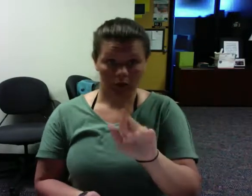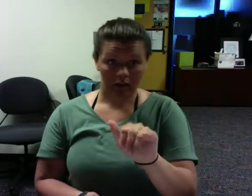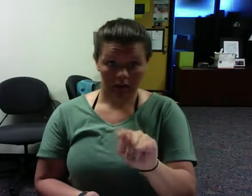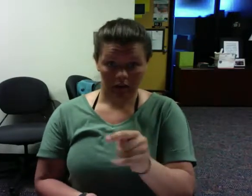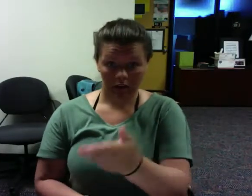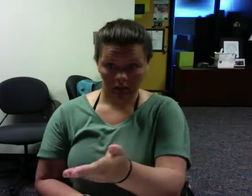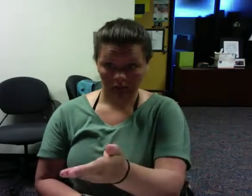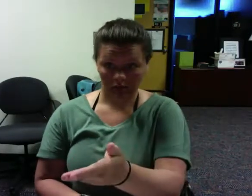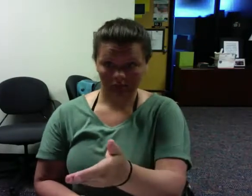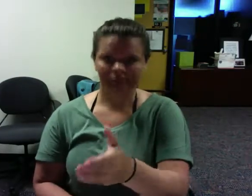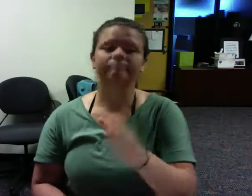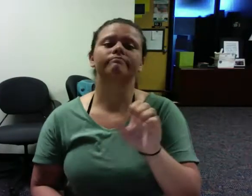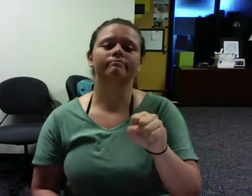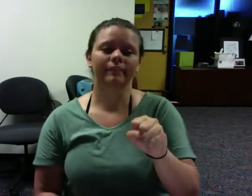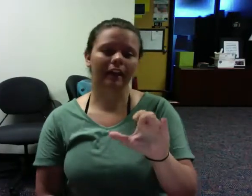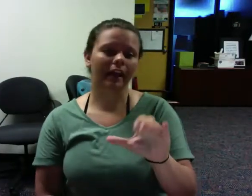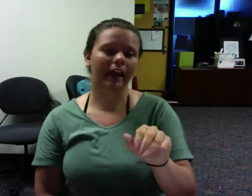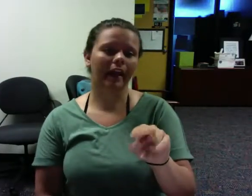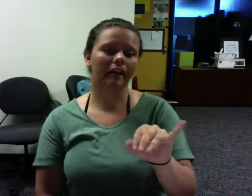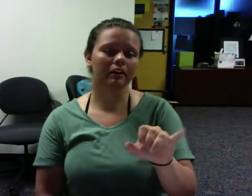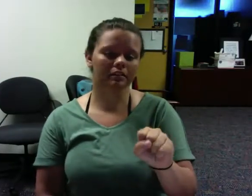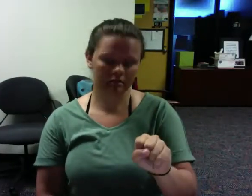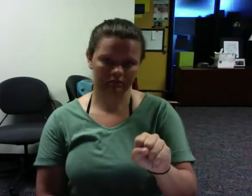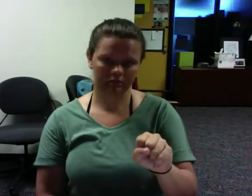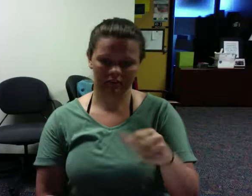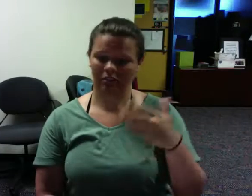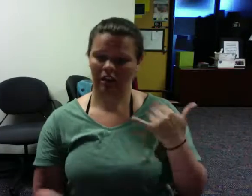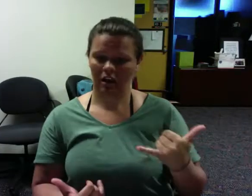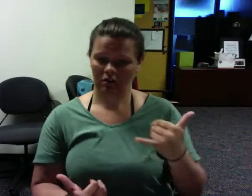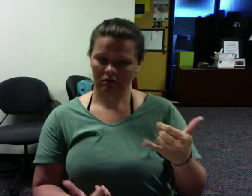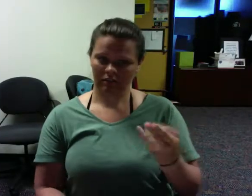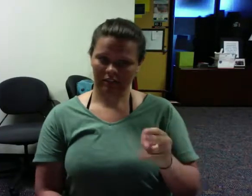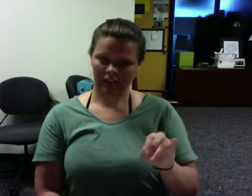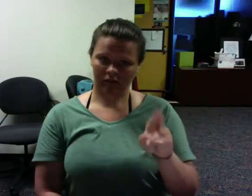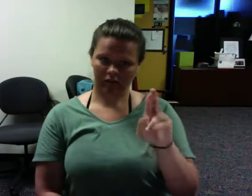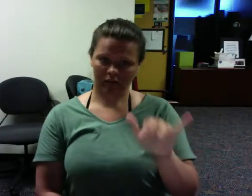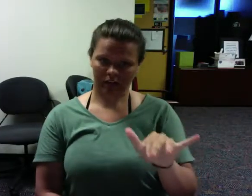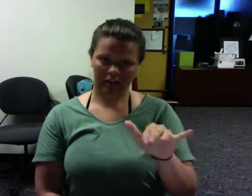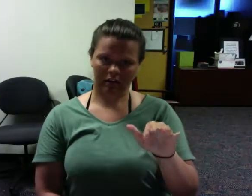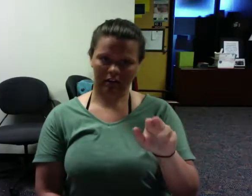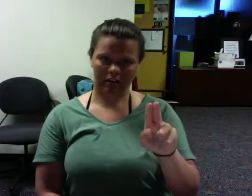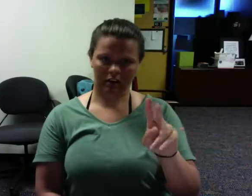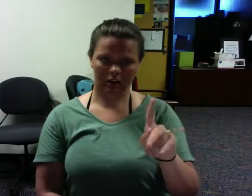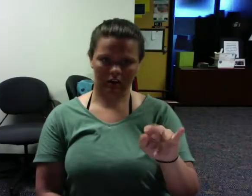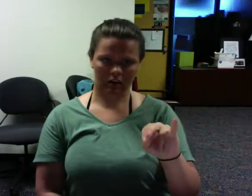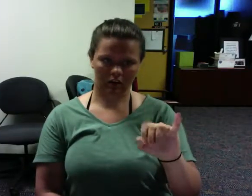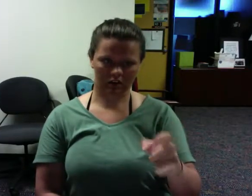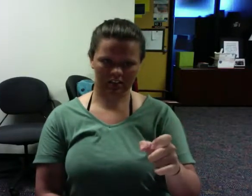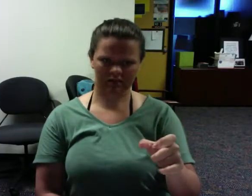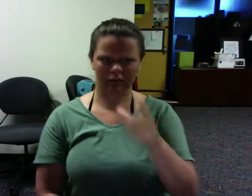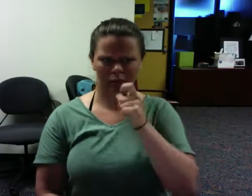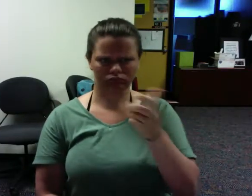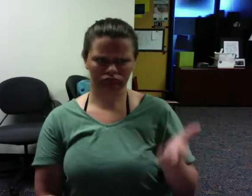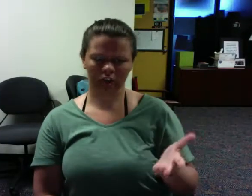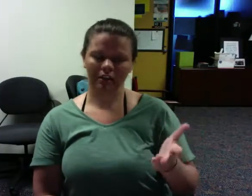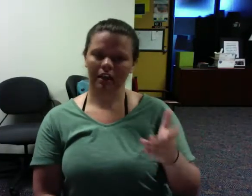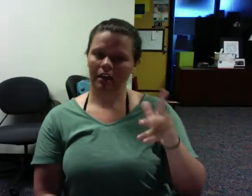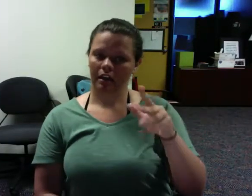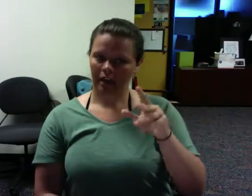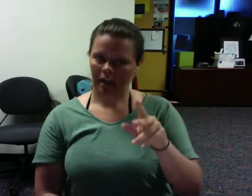The cannon. So here's where Henry Knox comes in. Henry Knox was someone who worked with Washington, and Washington sent